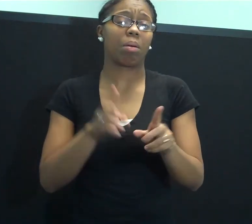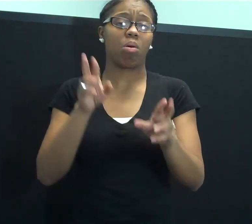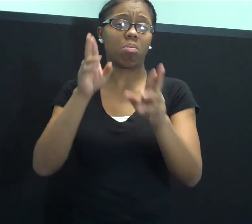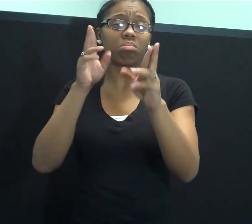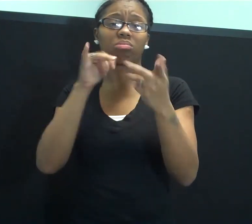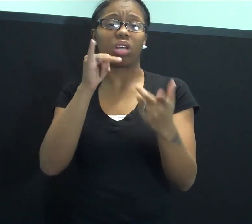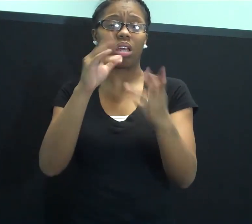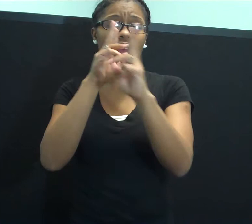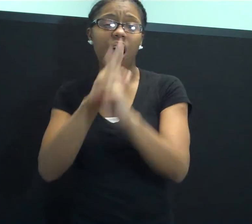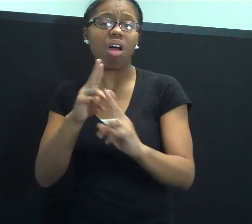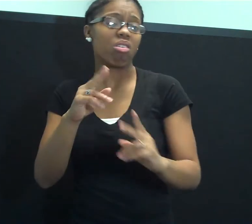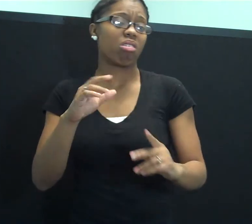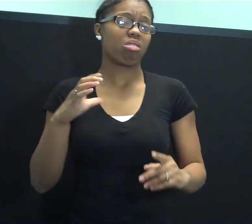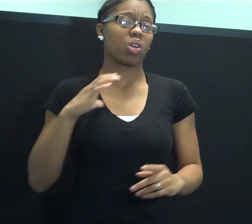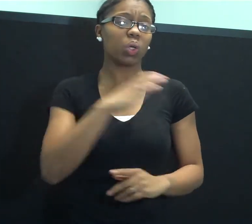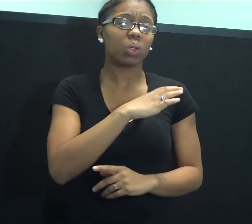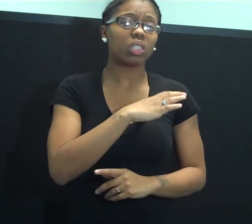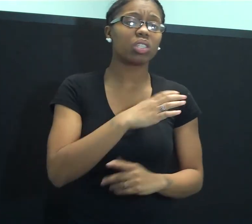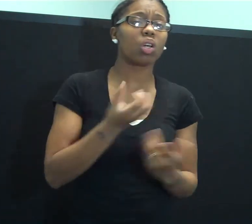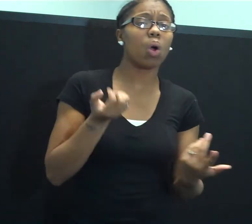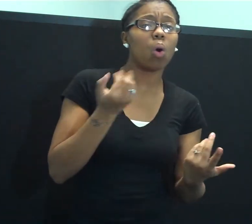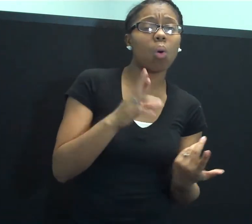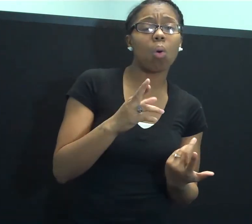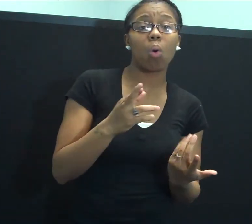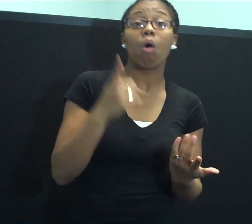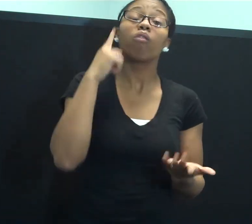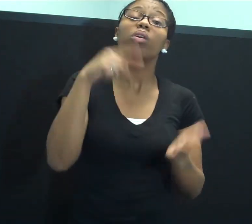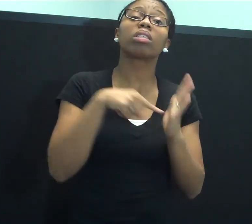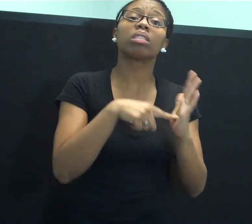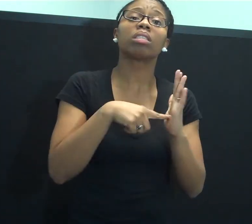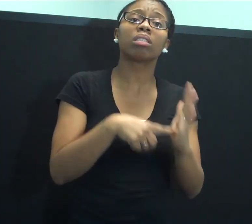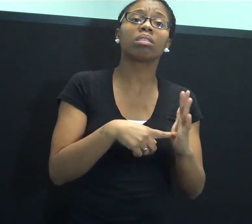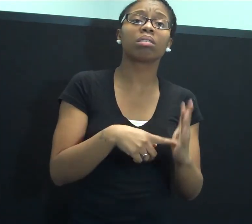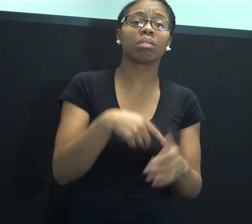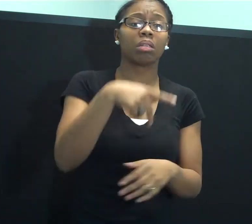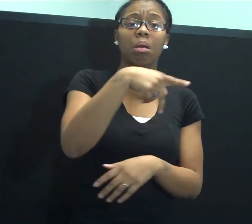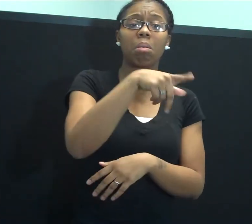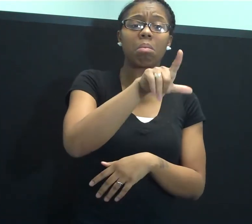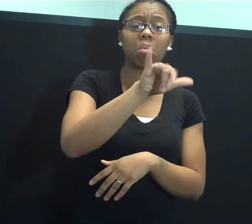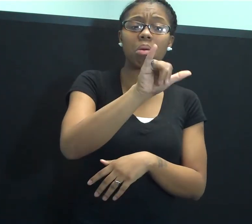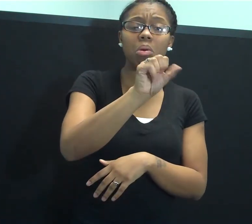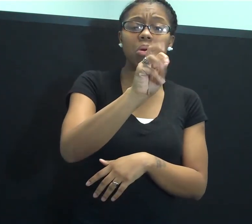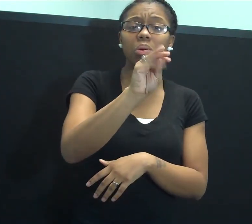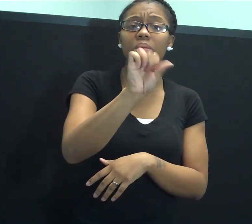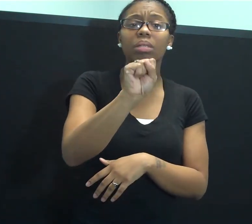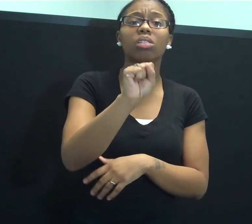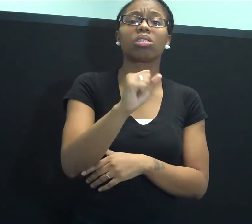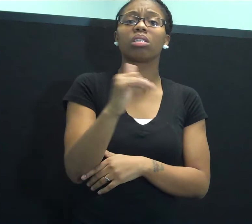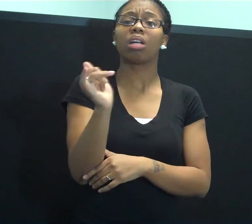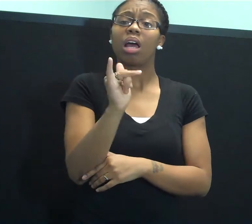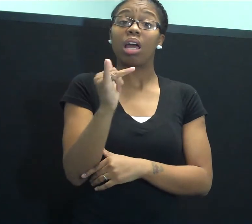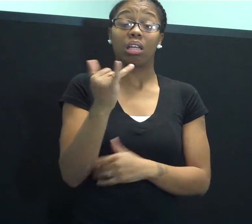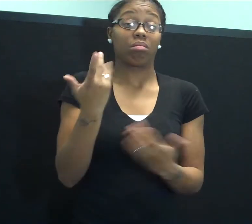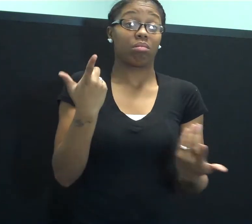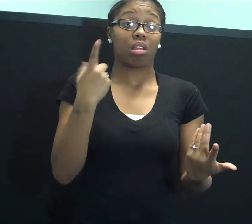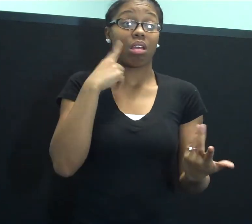Christian tradition, a pilgrimage to Lourdes, for example, or a pilgrimage to some of the great holy sites in Eastern